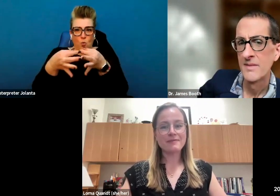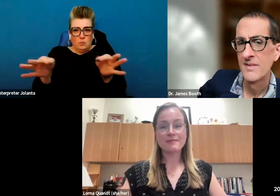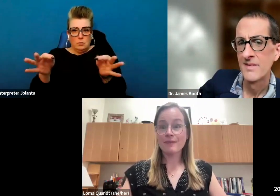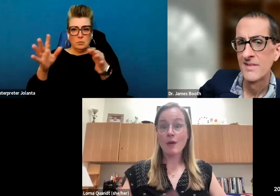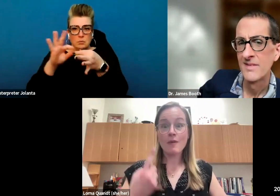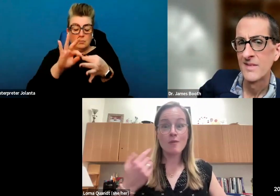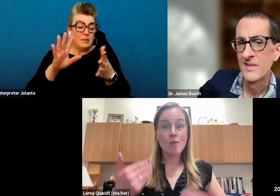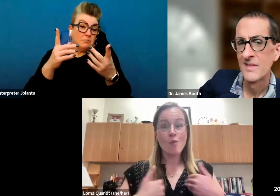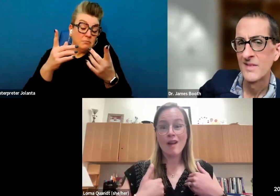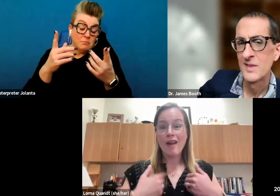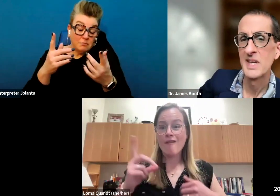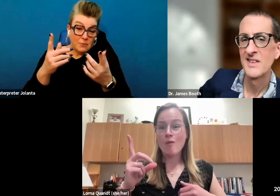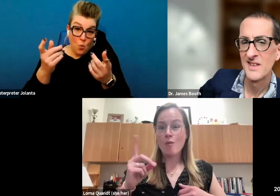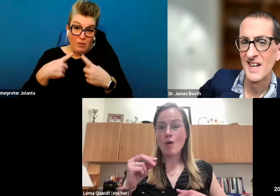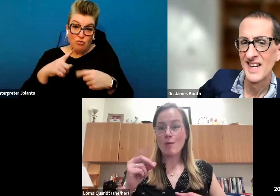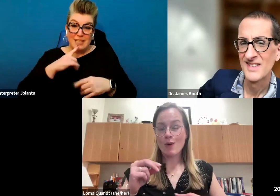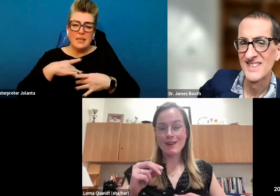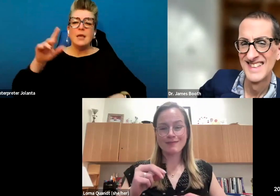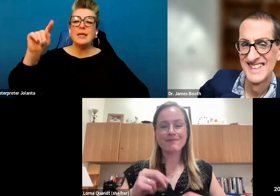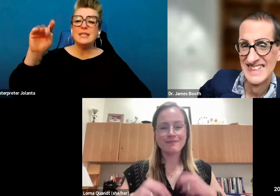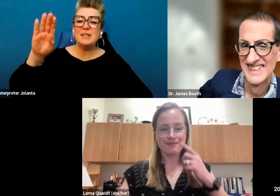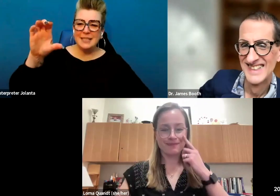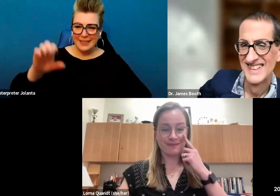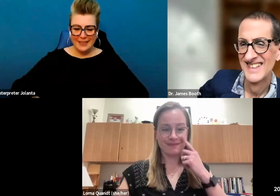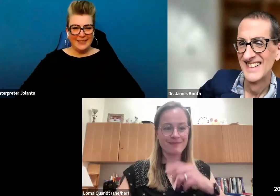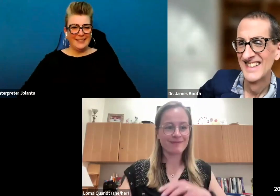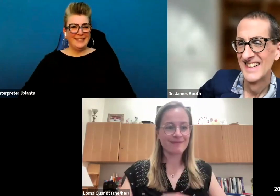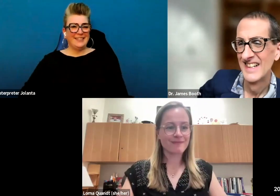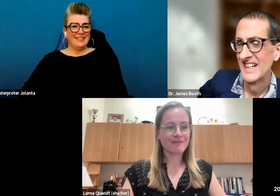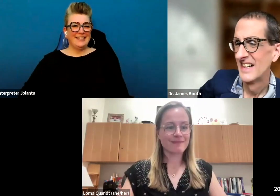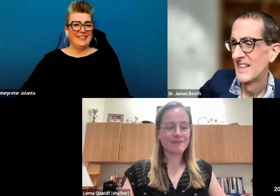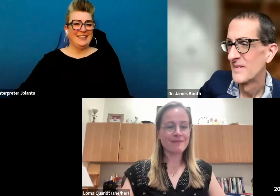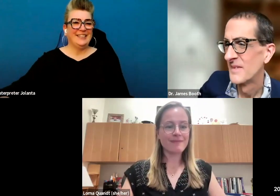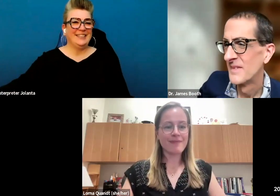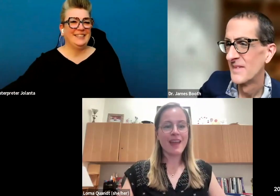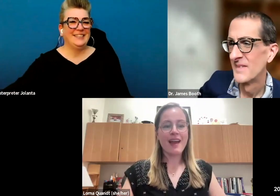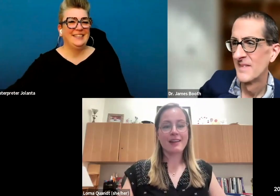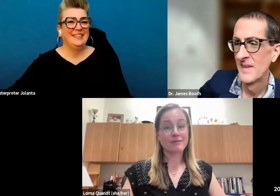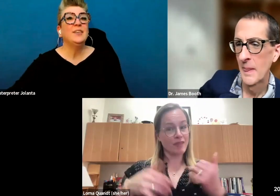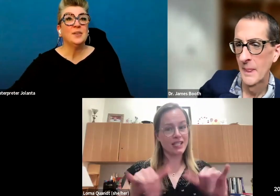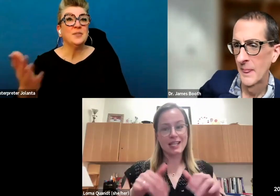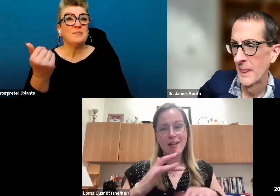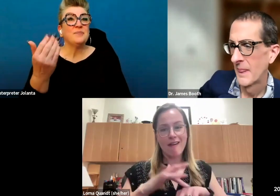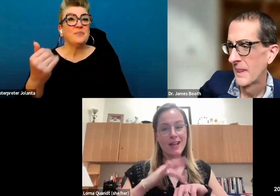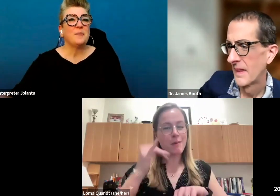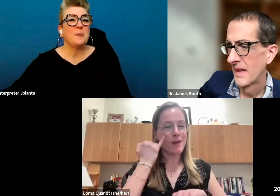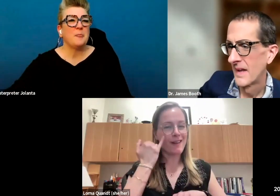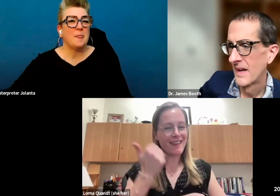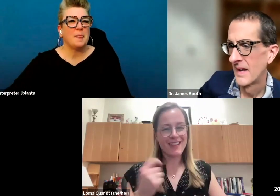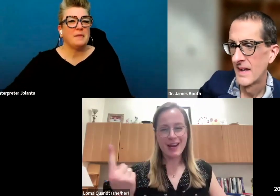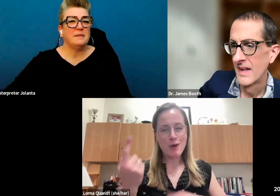Um, to be continued, I guess. Yeah, and we do have one more question. Mhm.